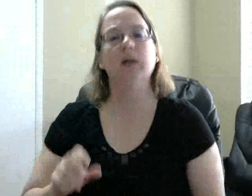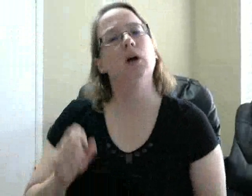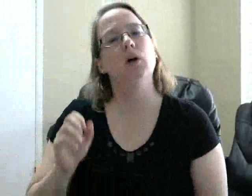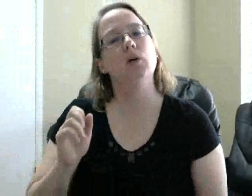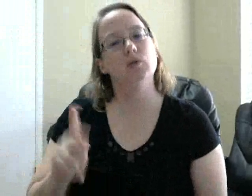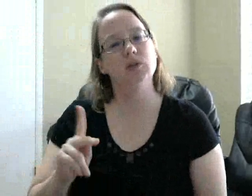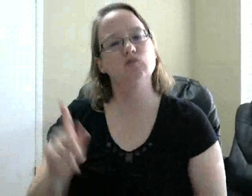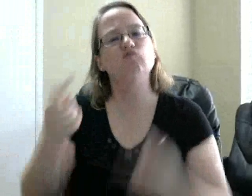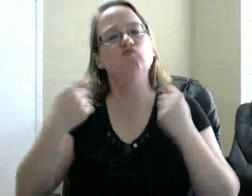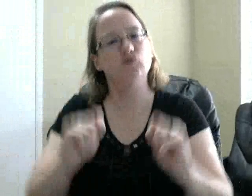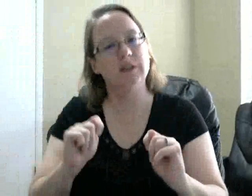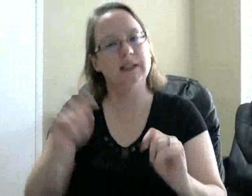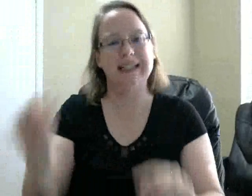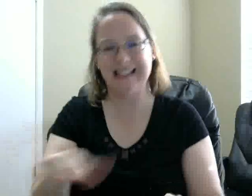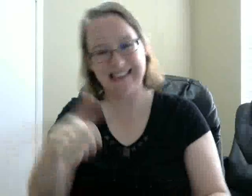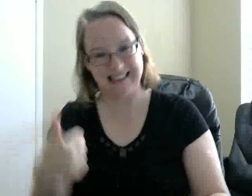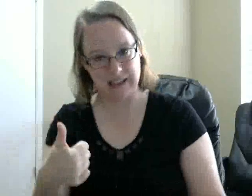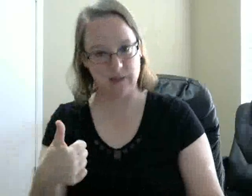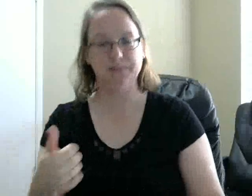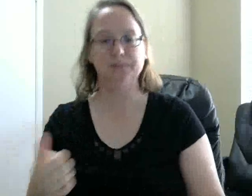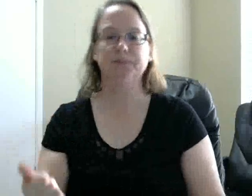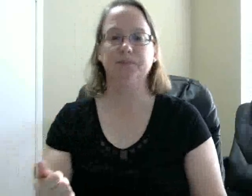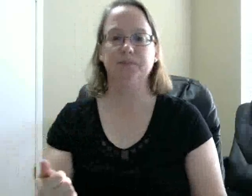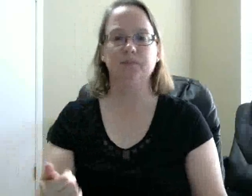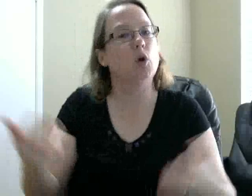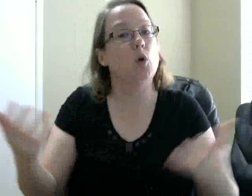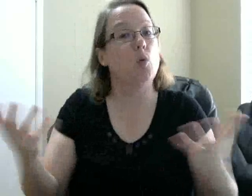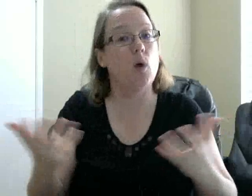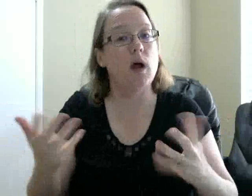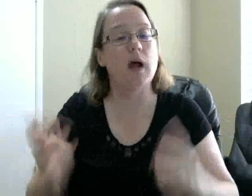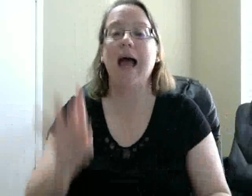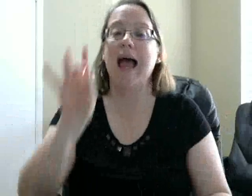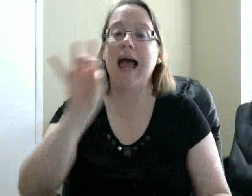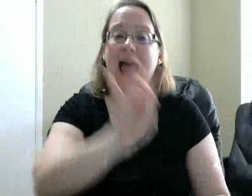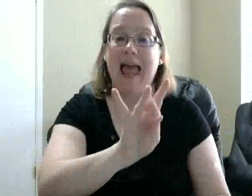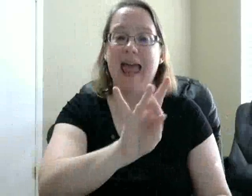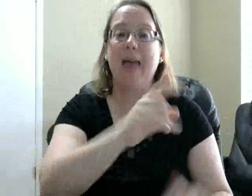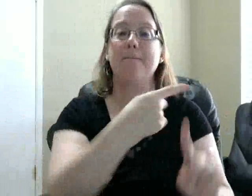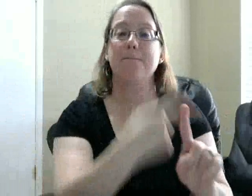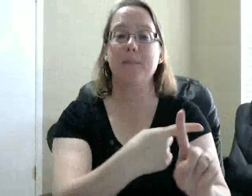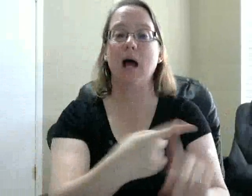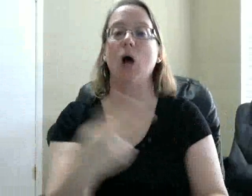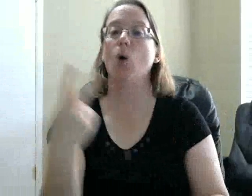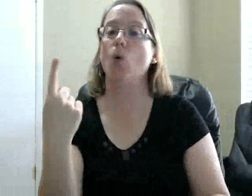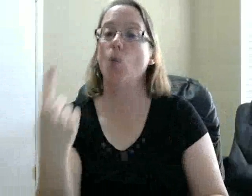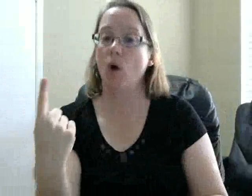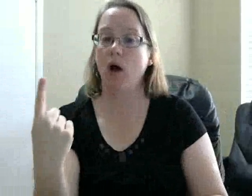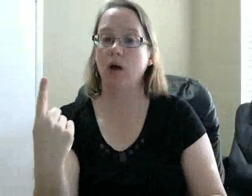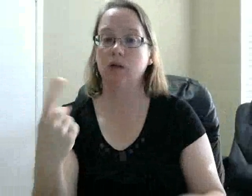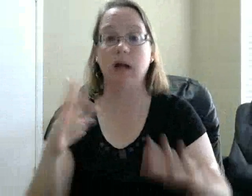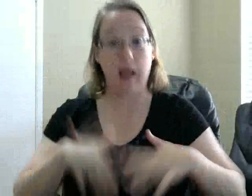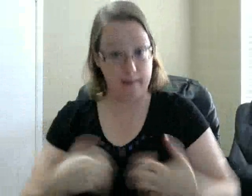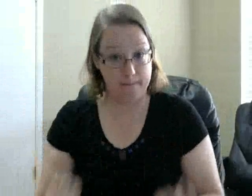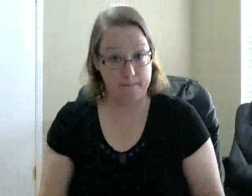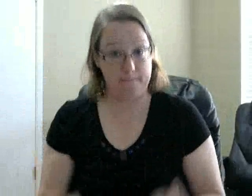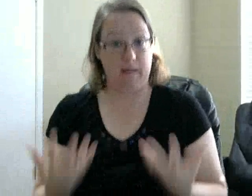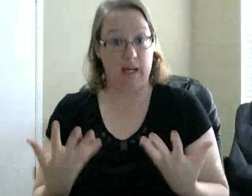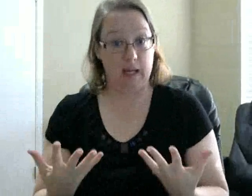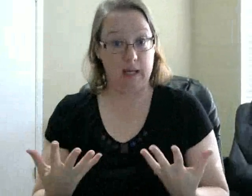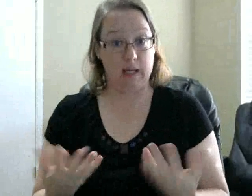what if I asked you what 8 plus 1 is? 8 plus 1. Well, you might already know it. Plus 1 is just the next